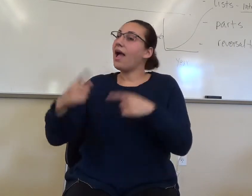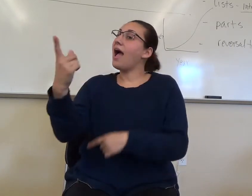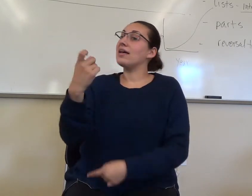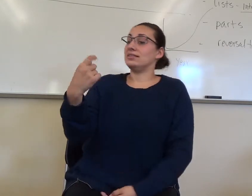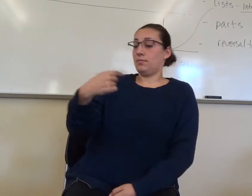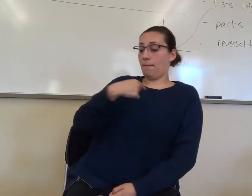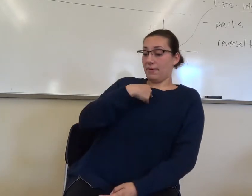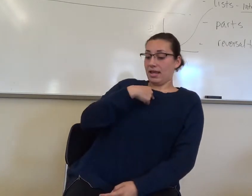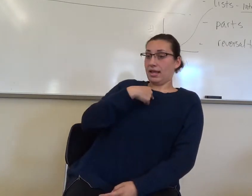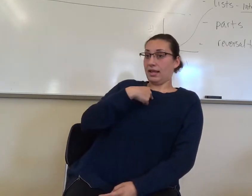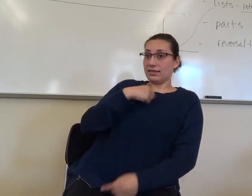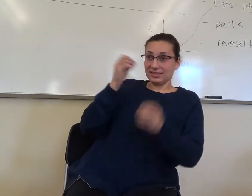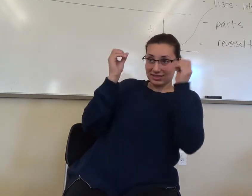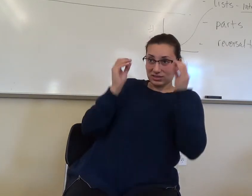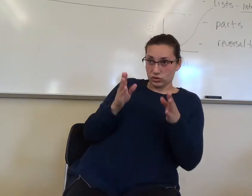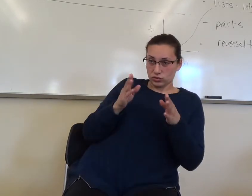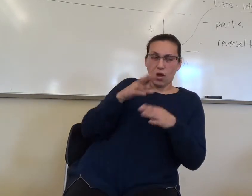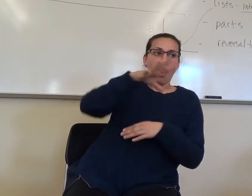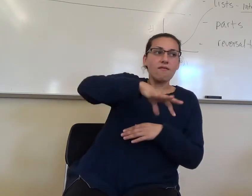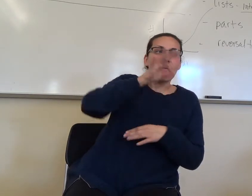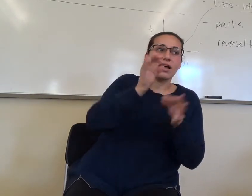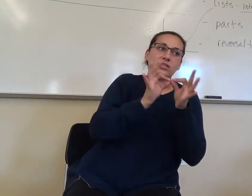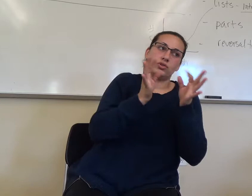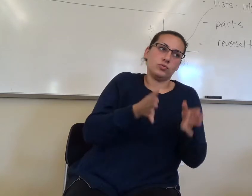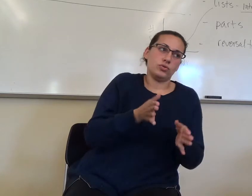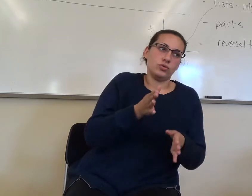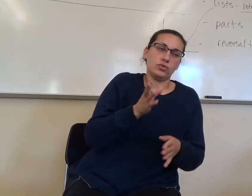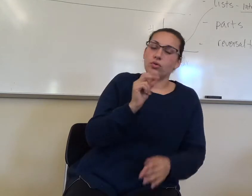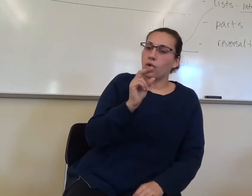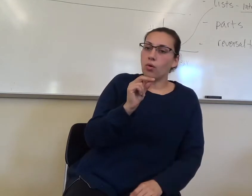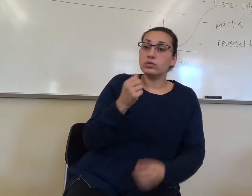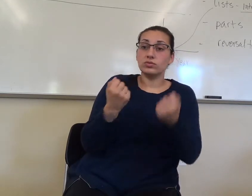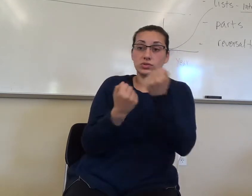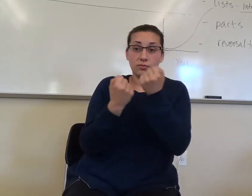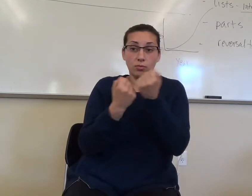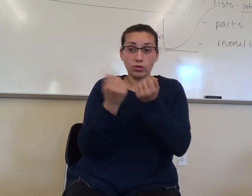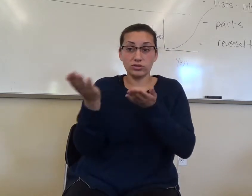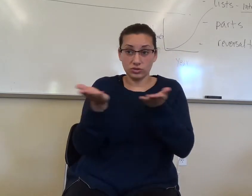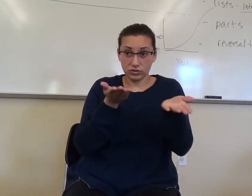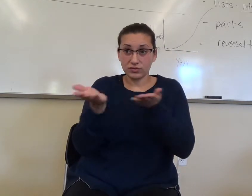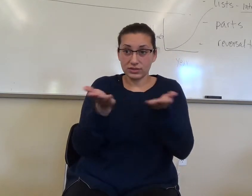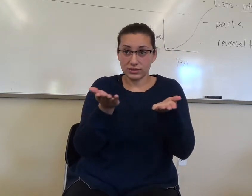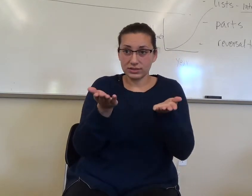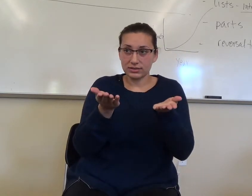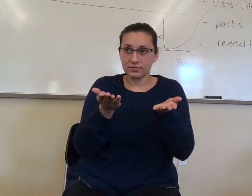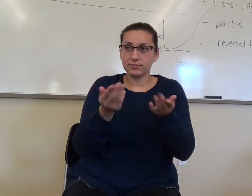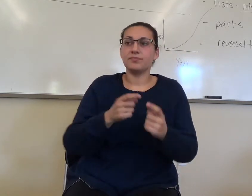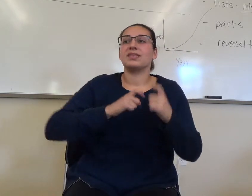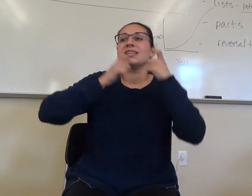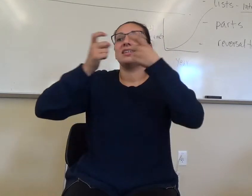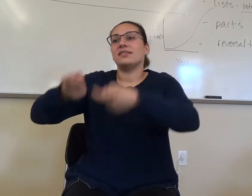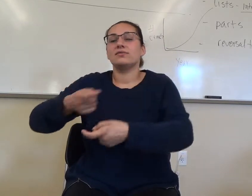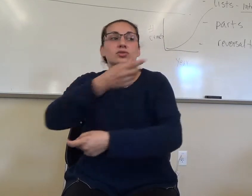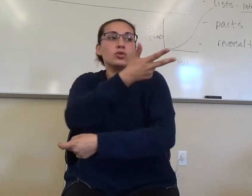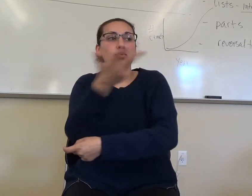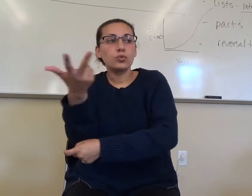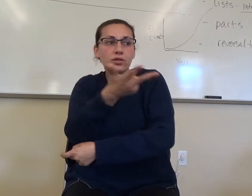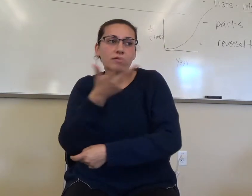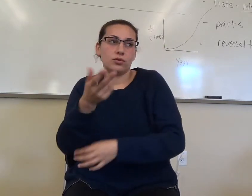more work for the teacher. So supportive services supplies event. So that's what a labor union is. It's